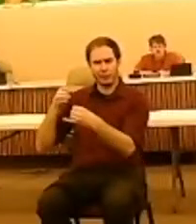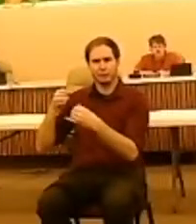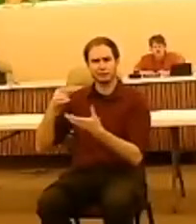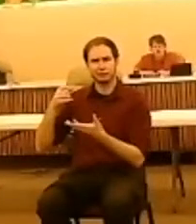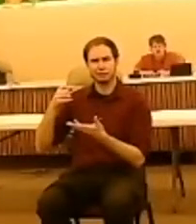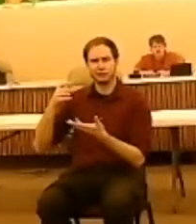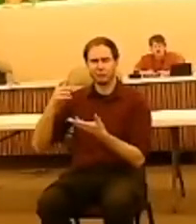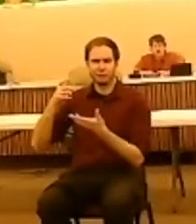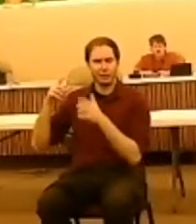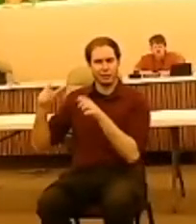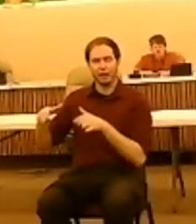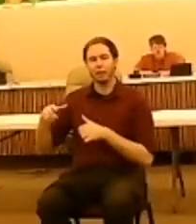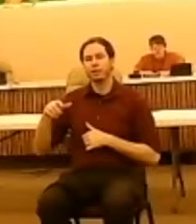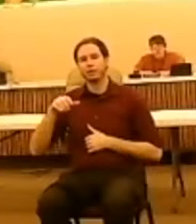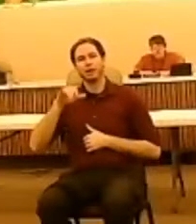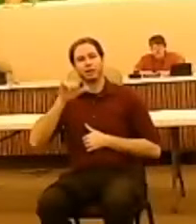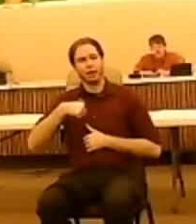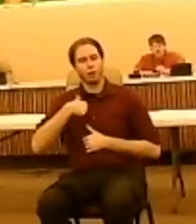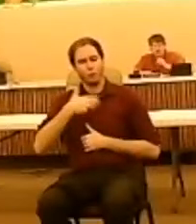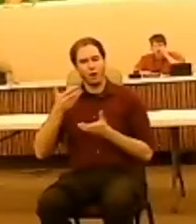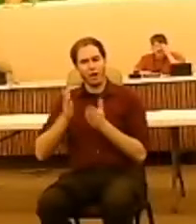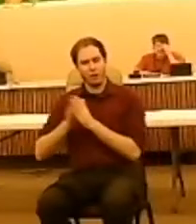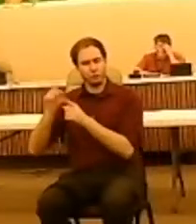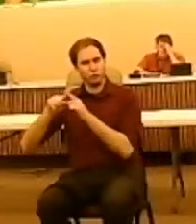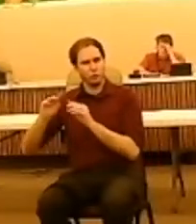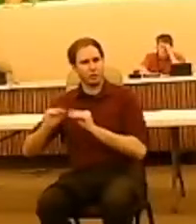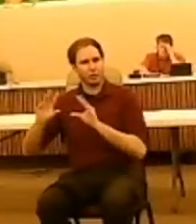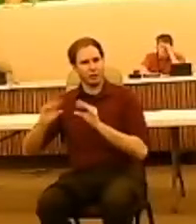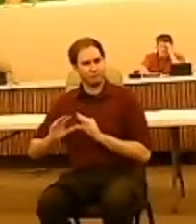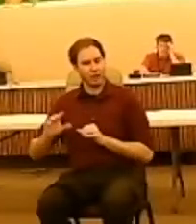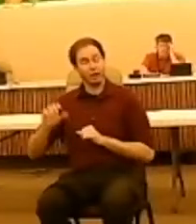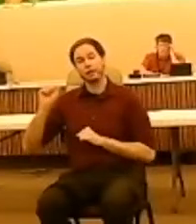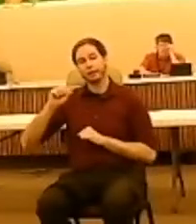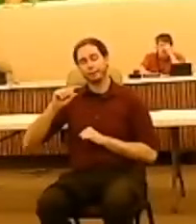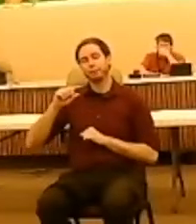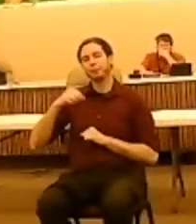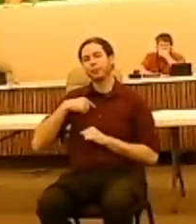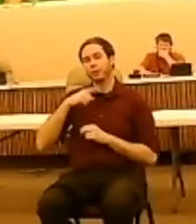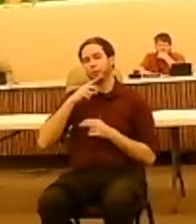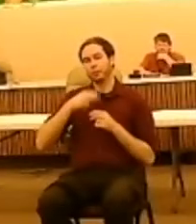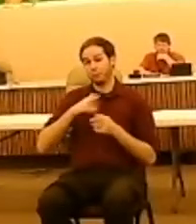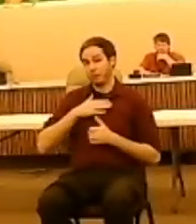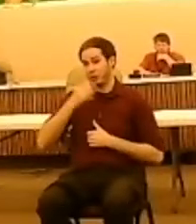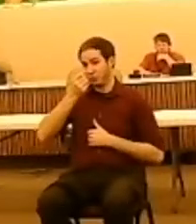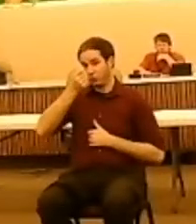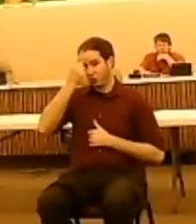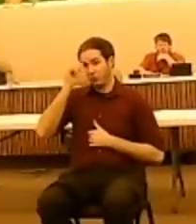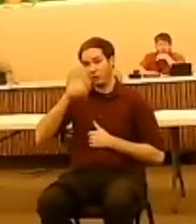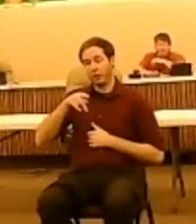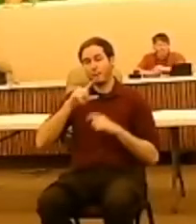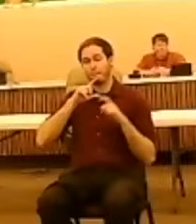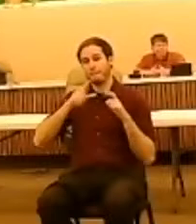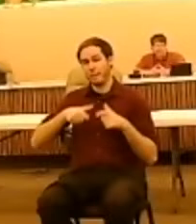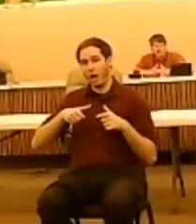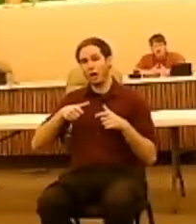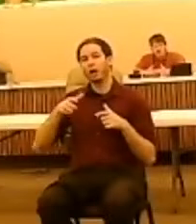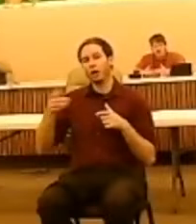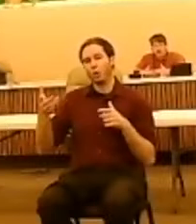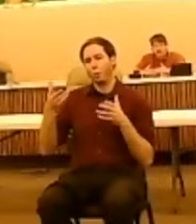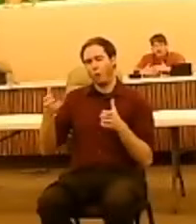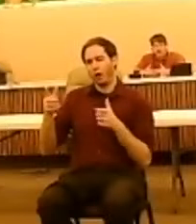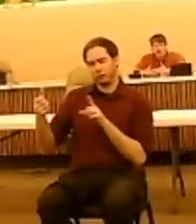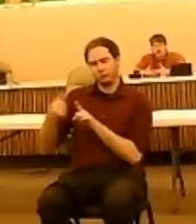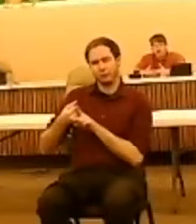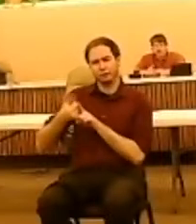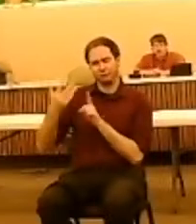or ponds? That's one of the things we want to have them to clarify. Just to be clear, as I understand the ponds, and we want to get them to fully